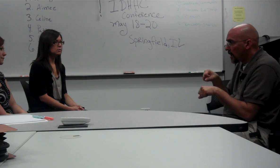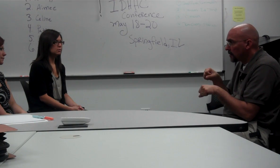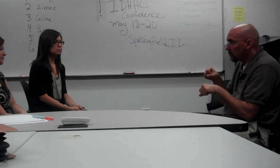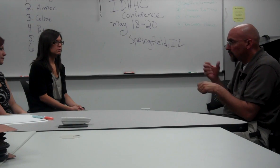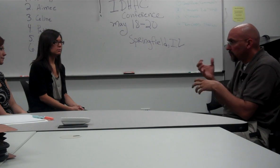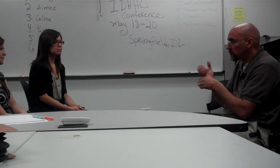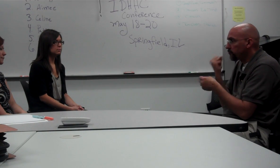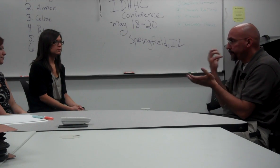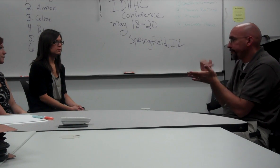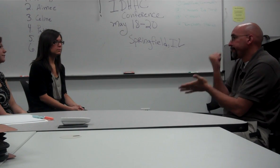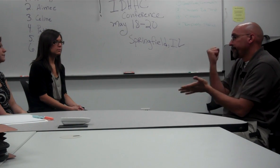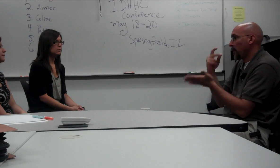students